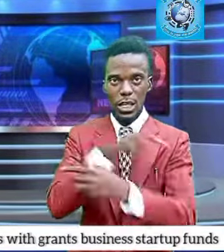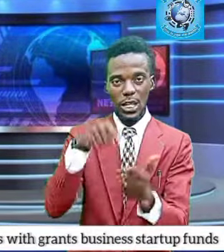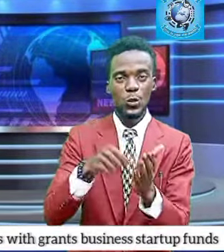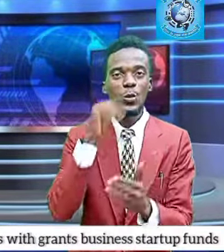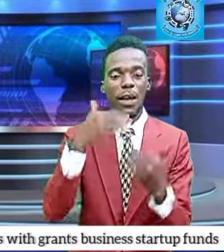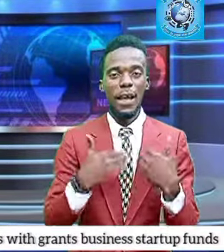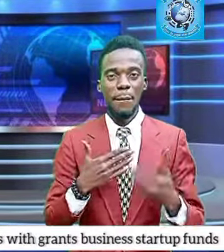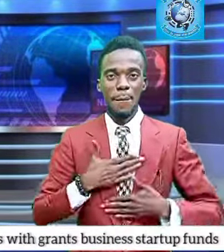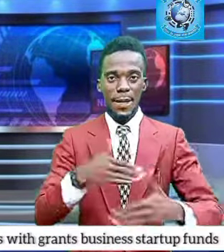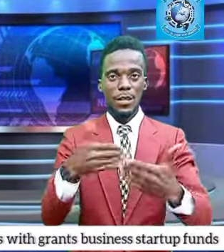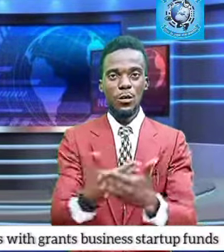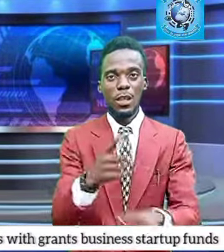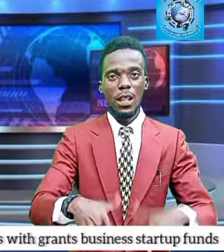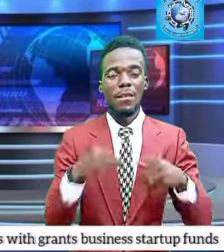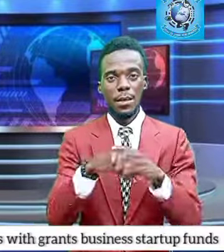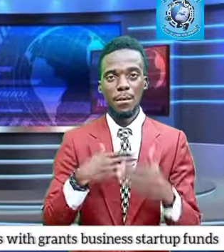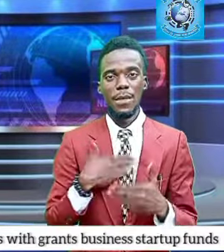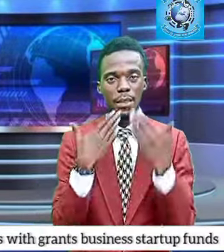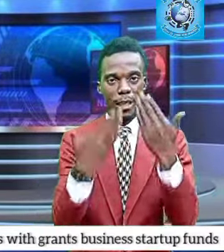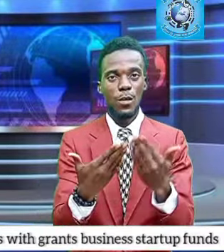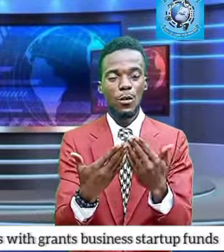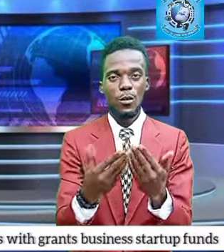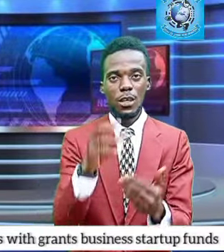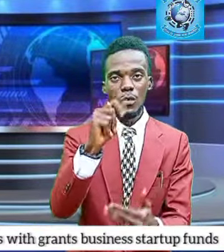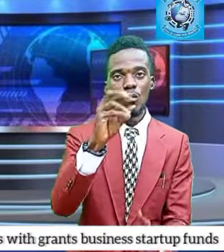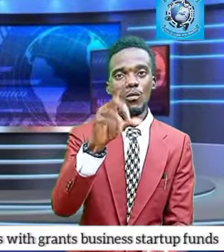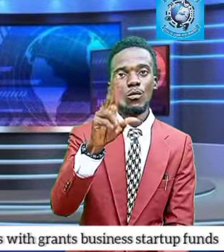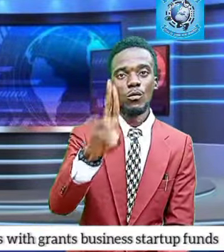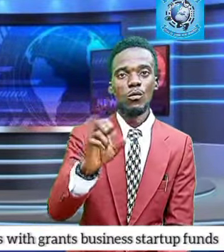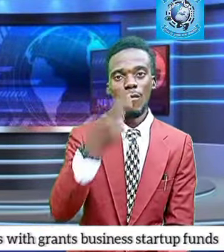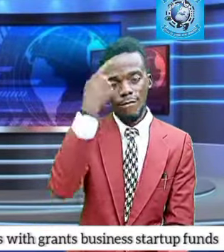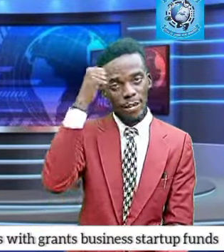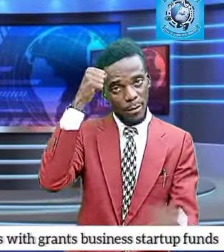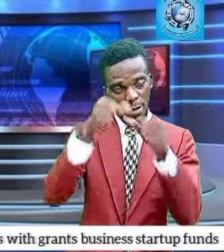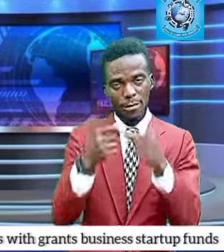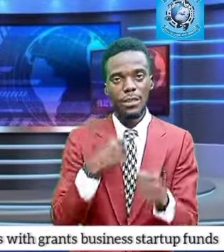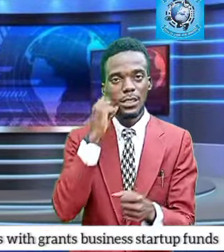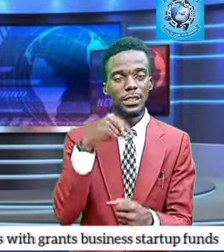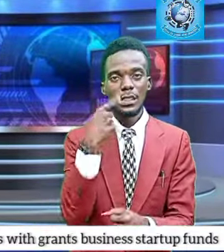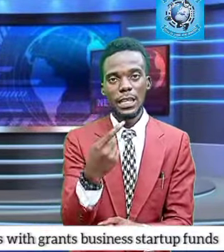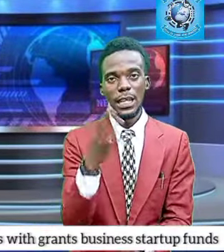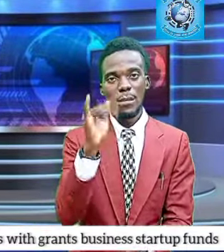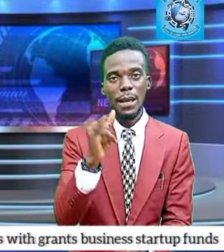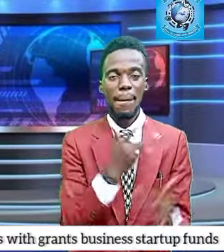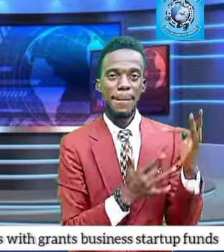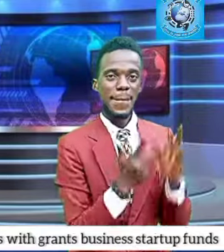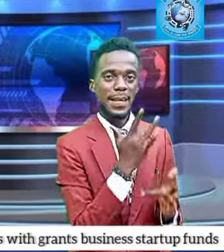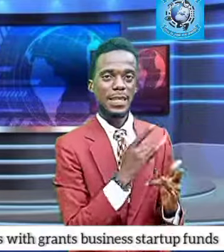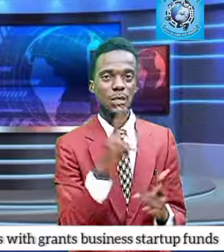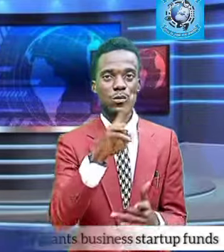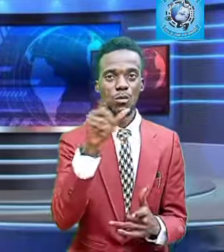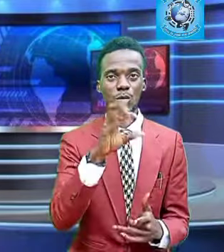a new life in me. Thank you, Tolulope Akande, for remembering me, she said, by Mercy